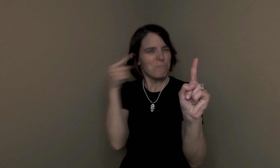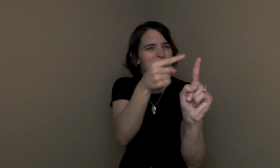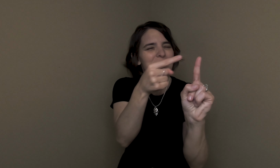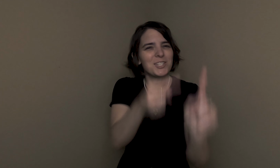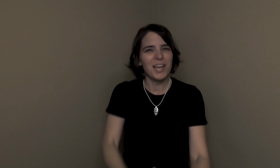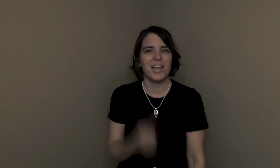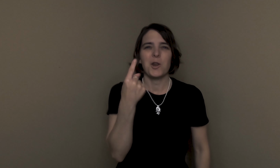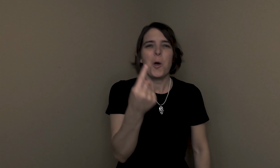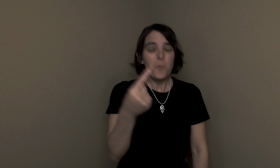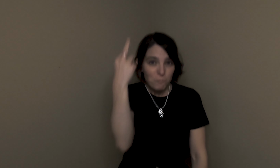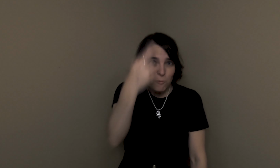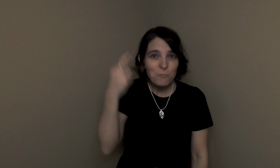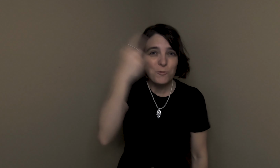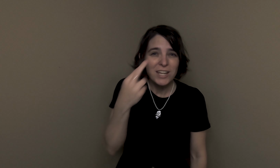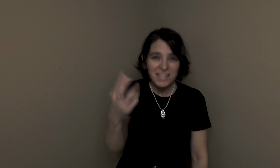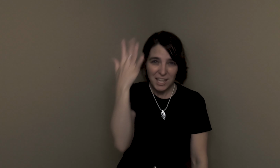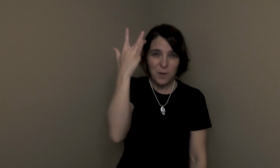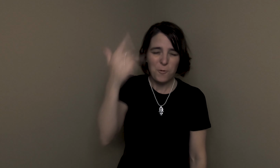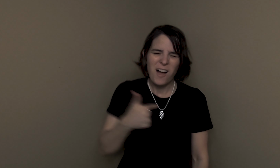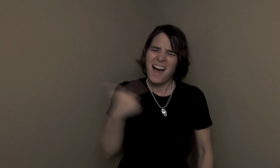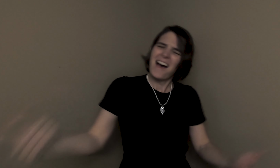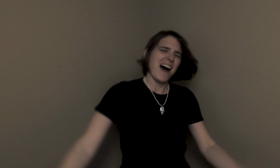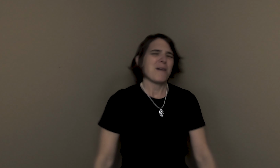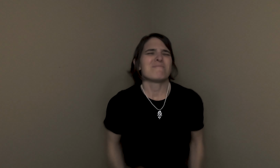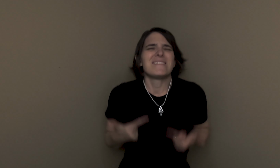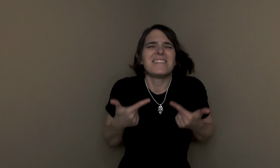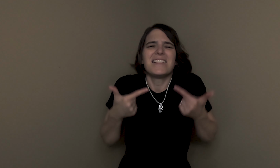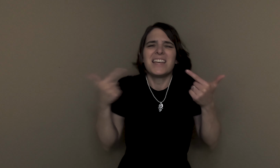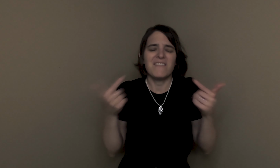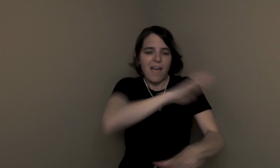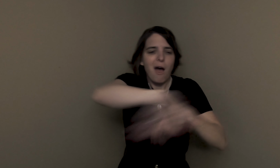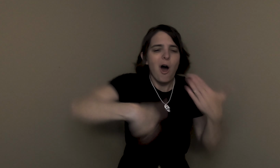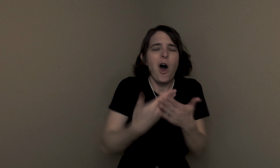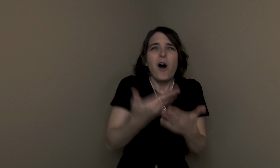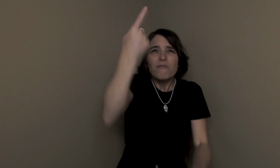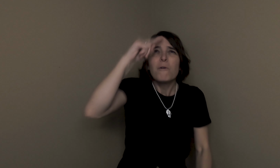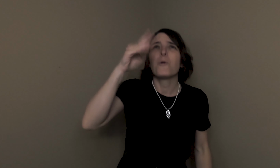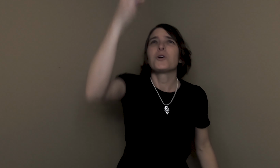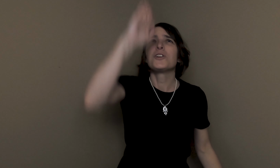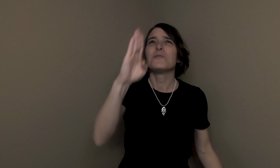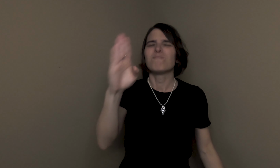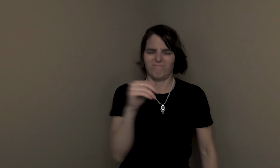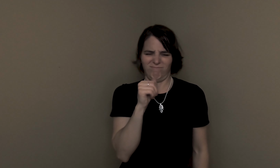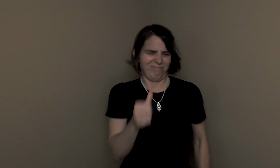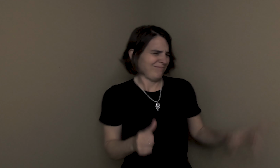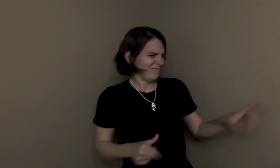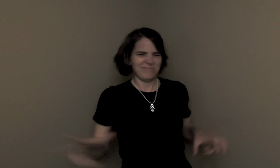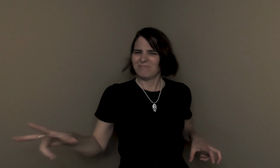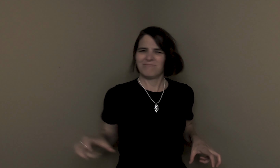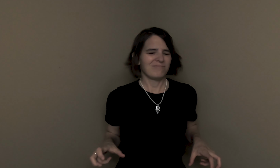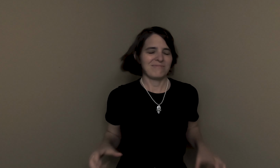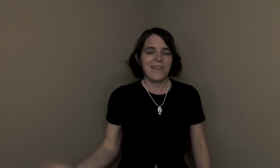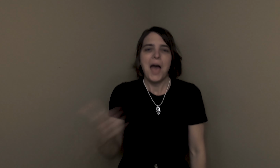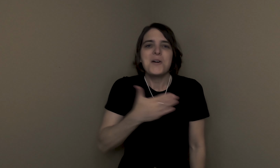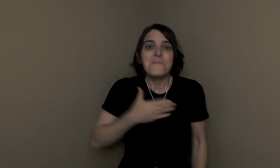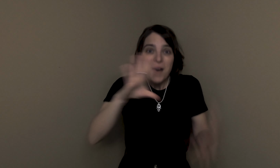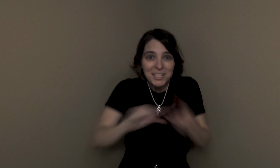mission One reason why I'm living All for you, not for me My